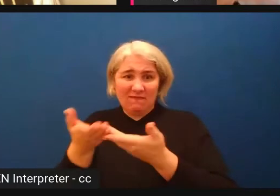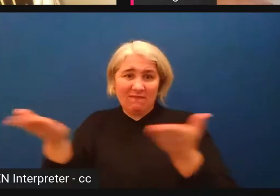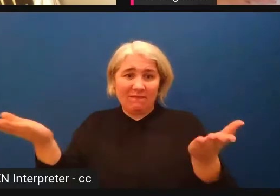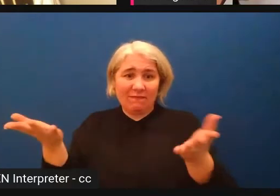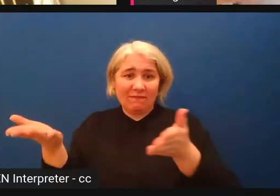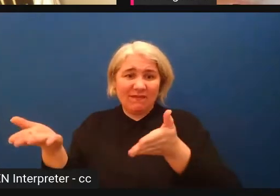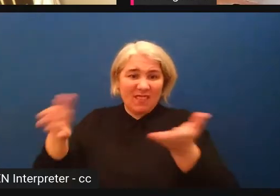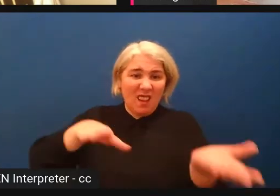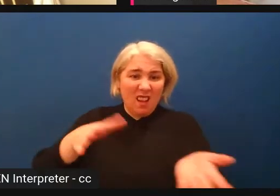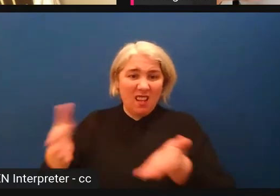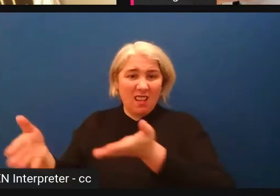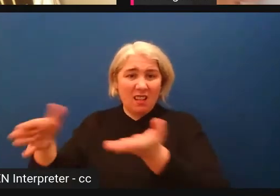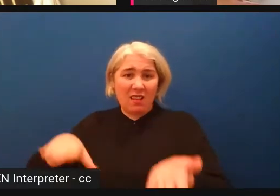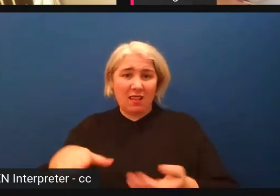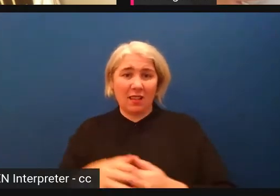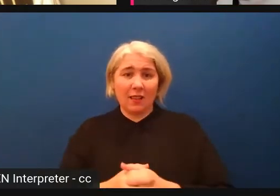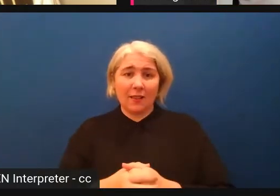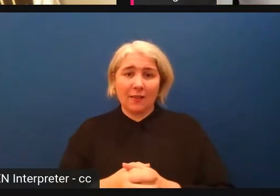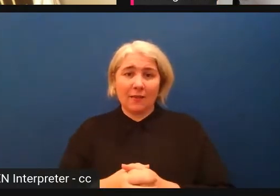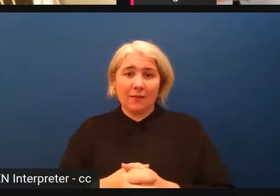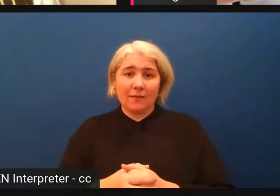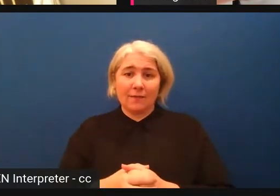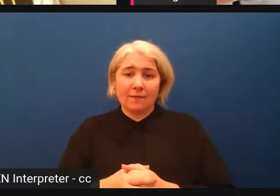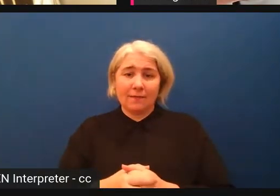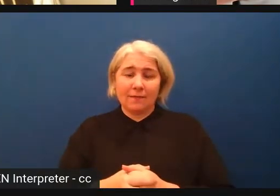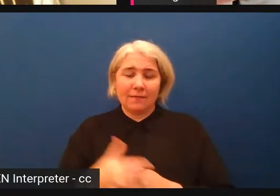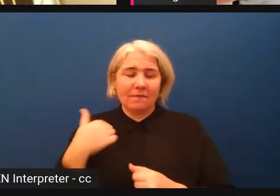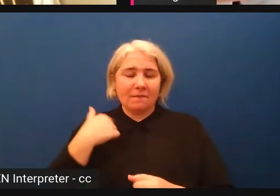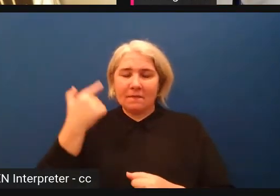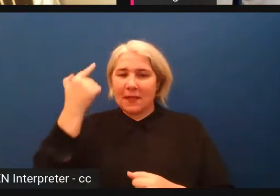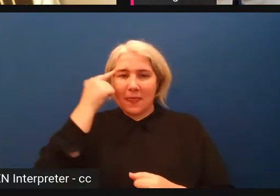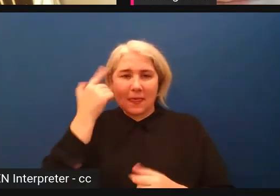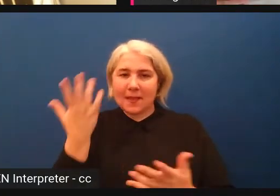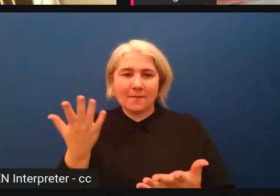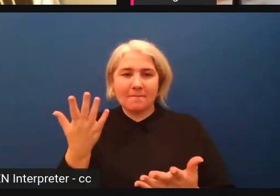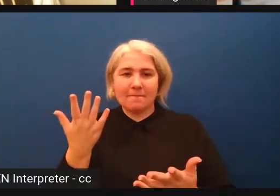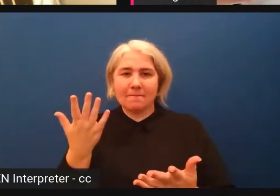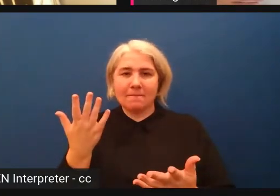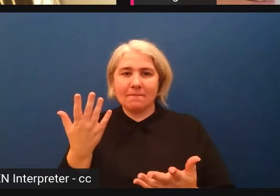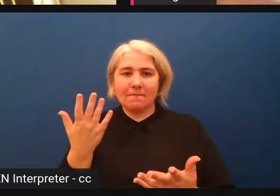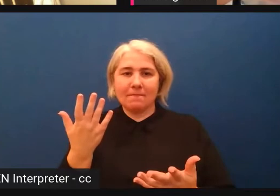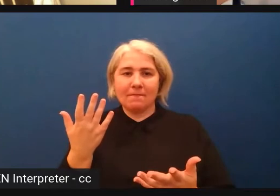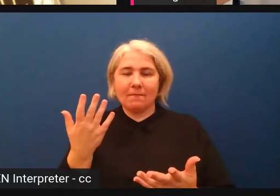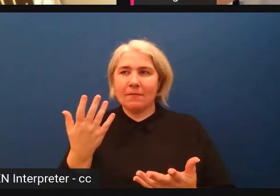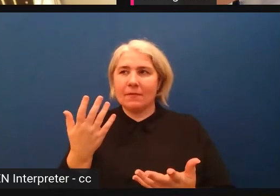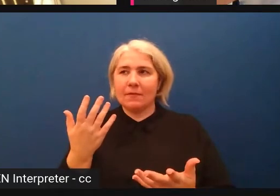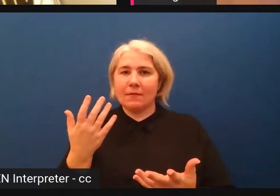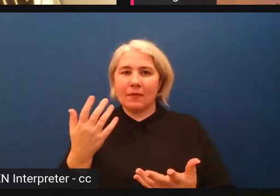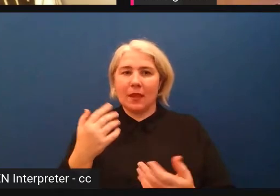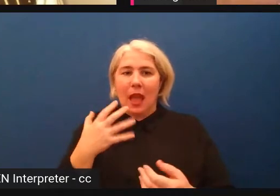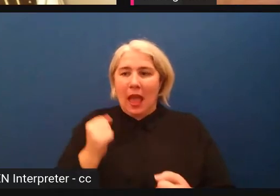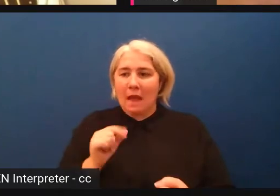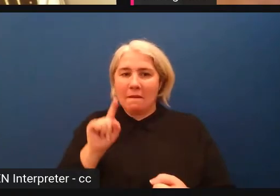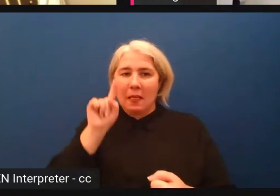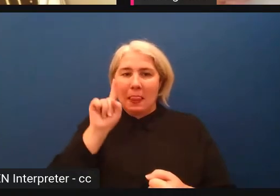was too little collective protection stand, and there